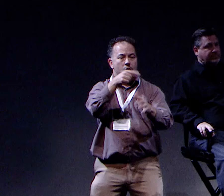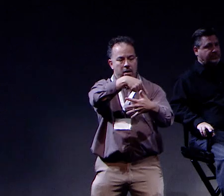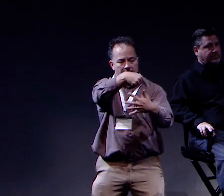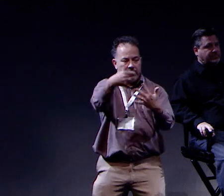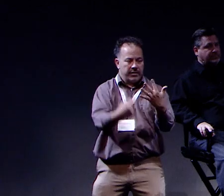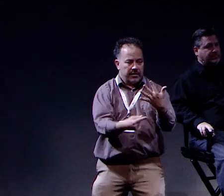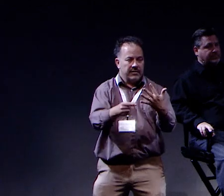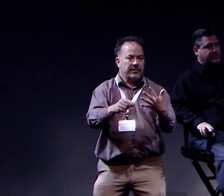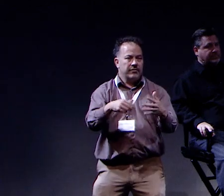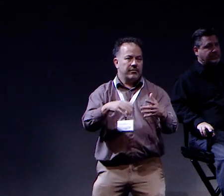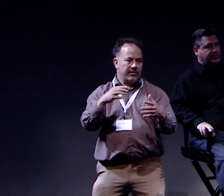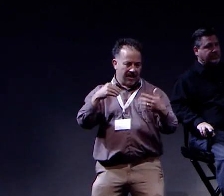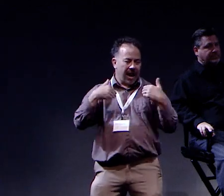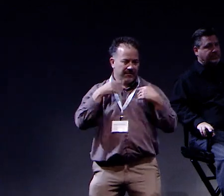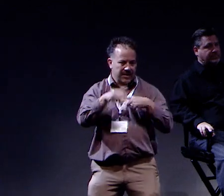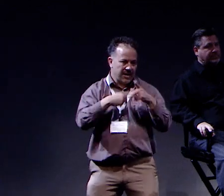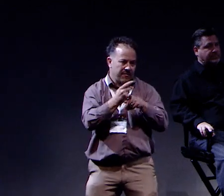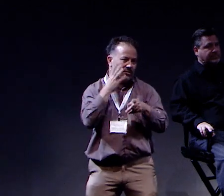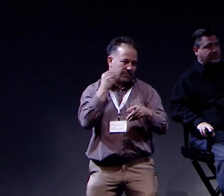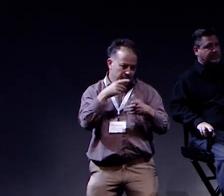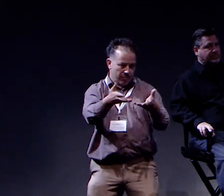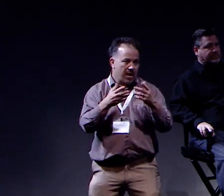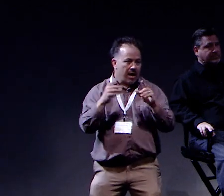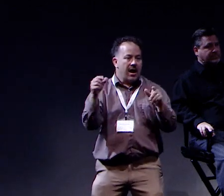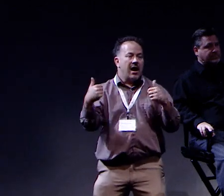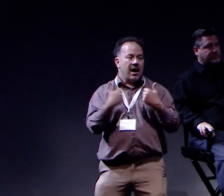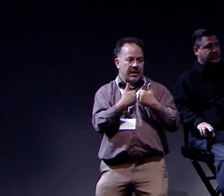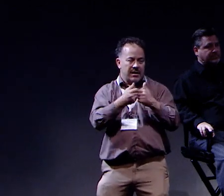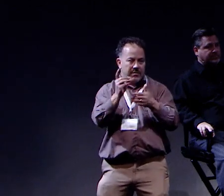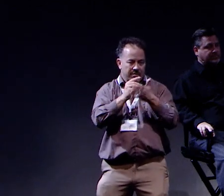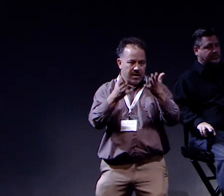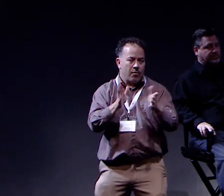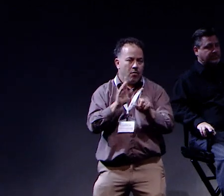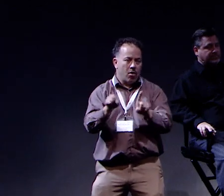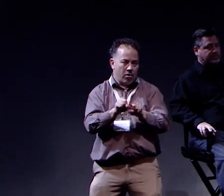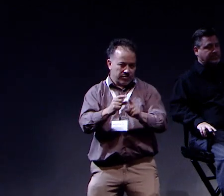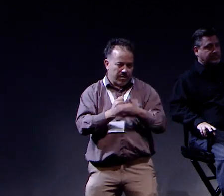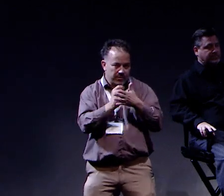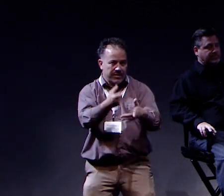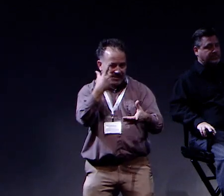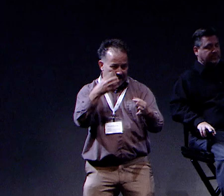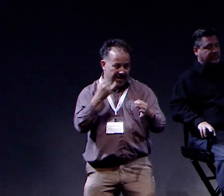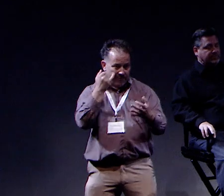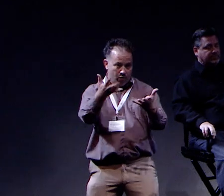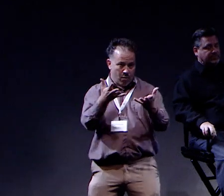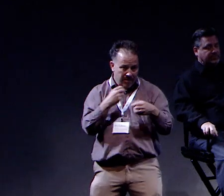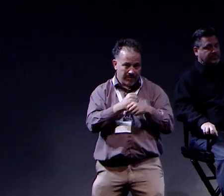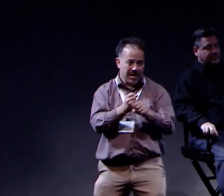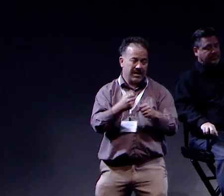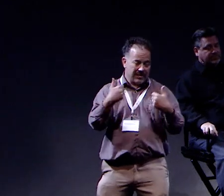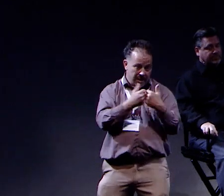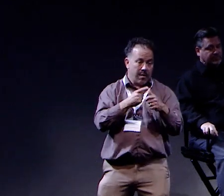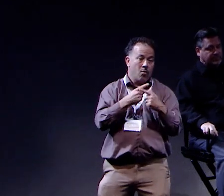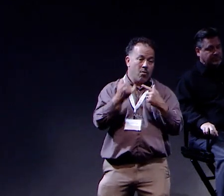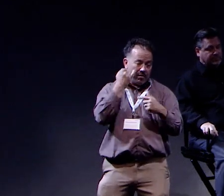create. A game designer will also help you figure out if you even want to make a game or if you should make a game.